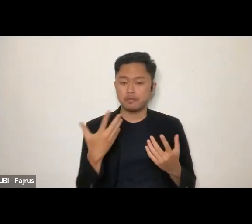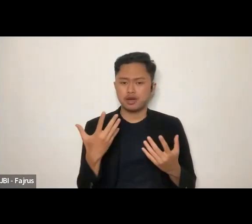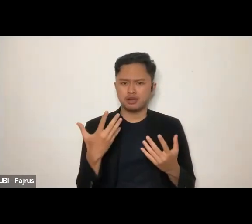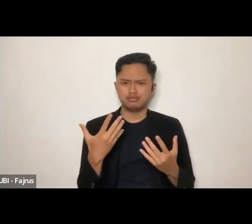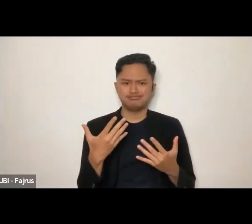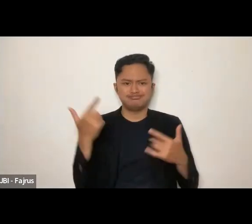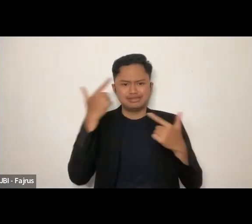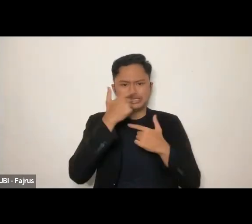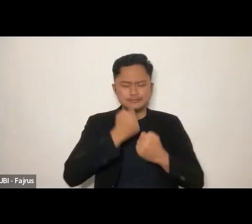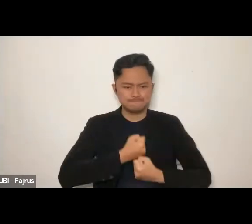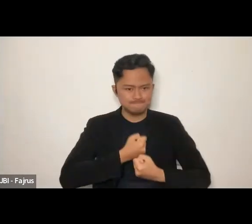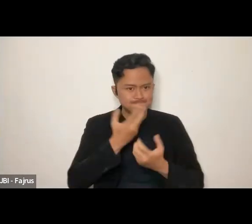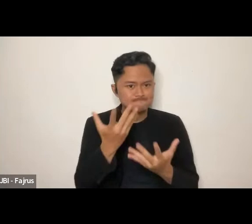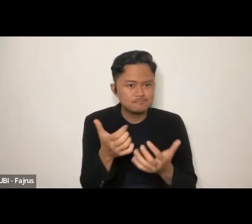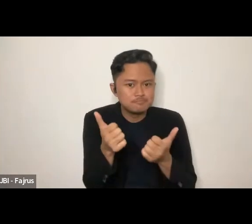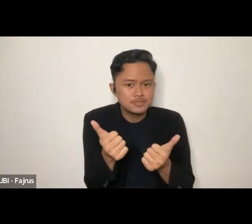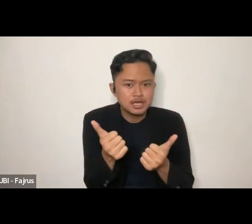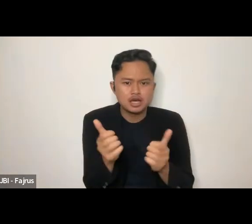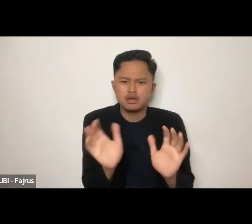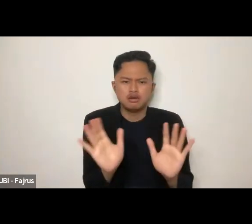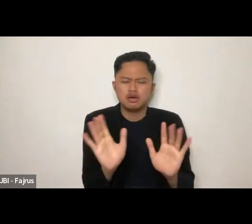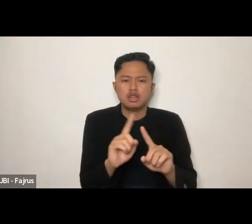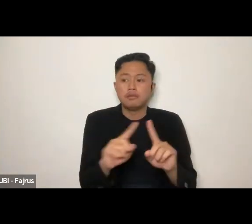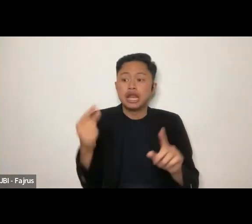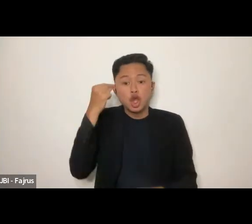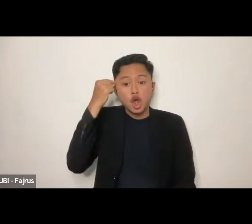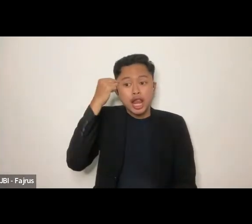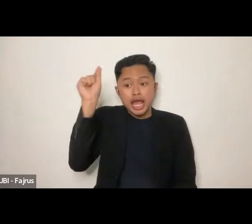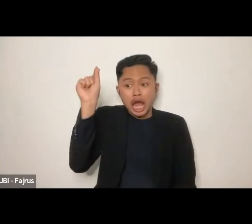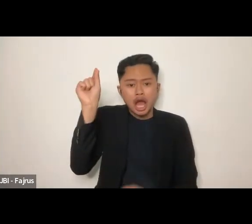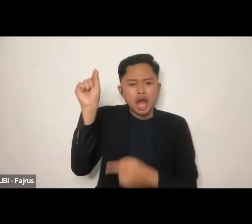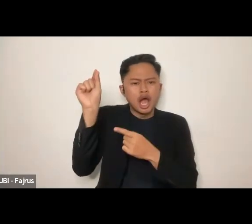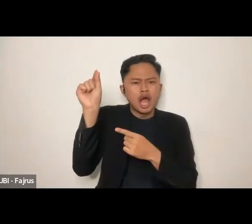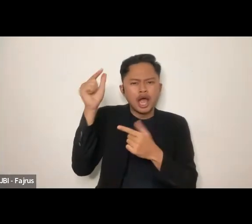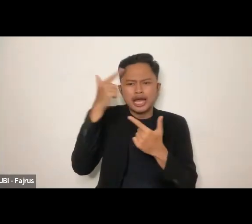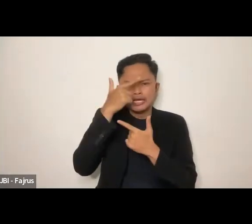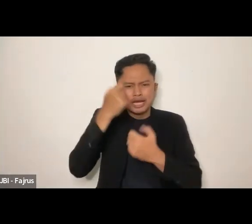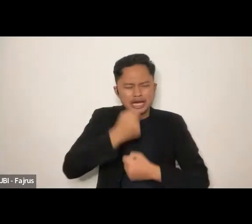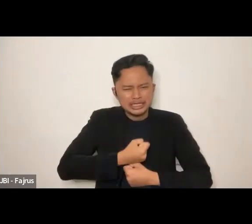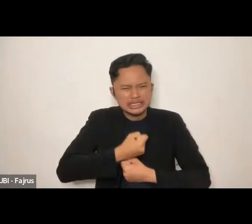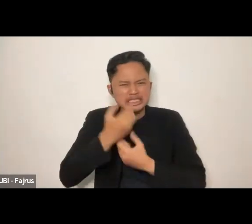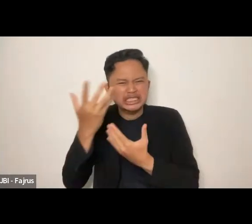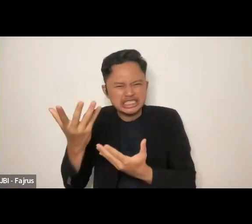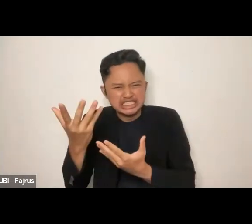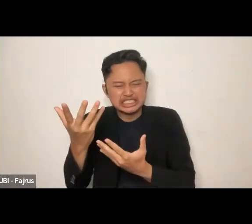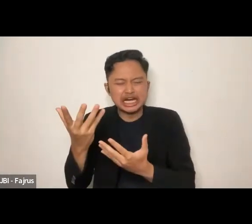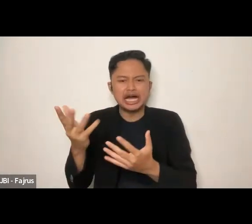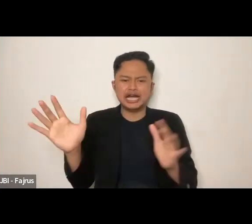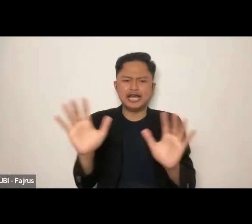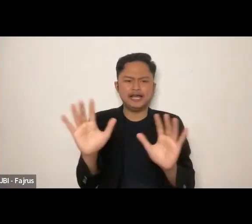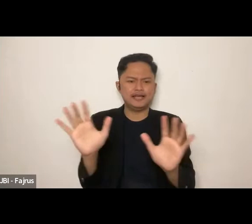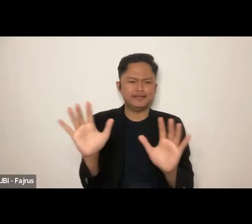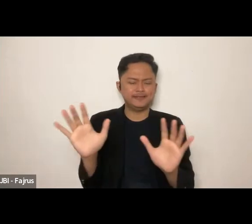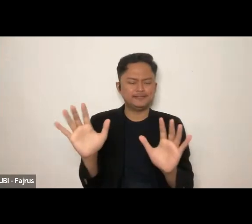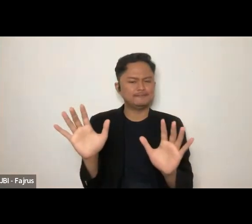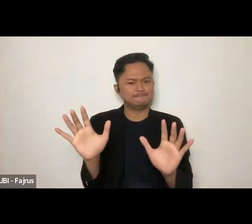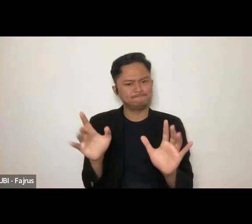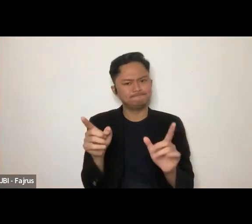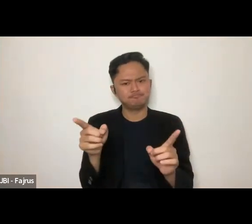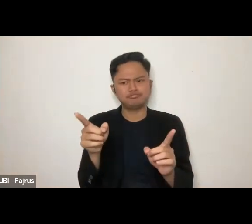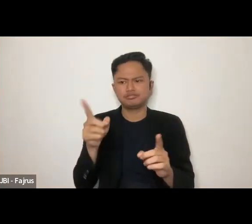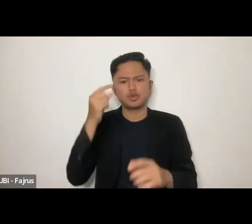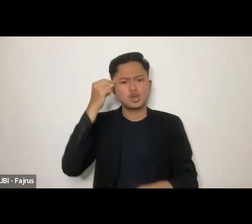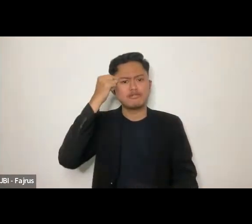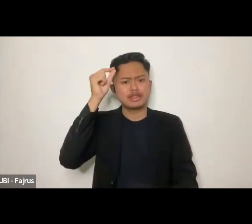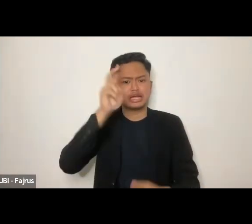of expression in the campus, because campus signed MOU